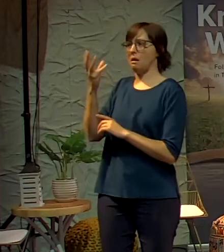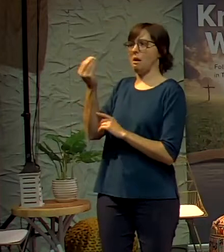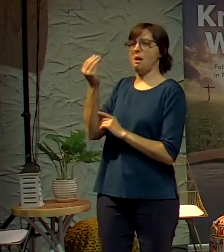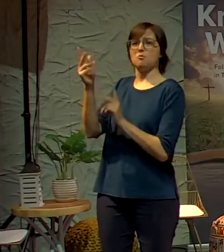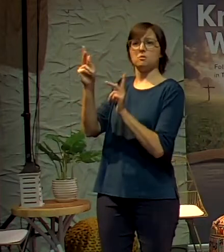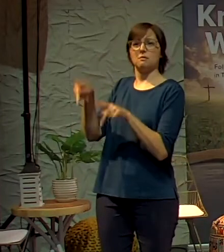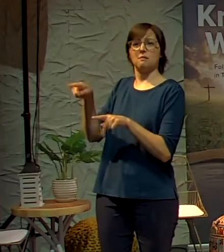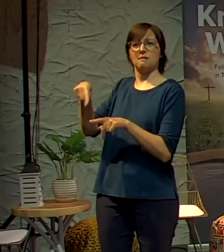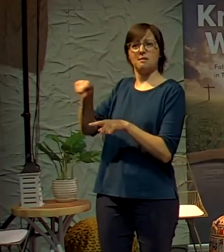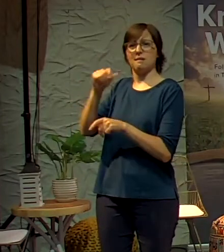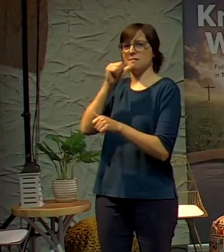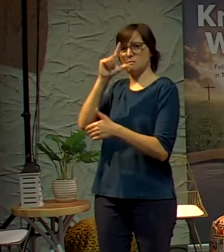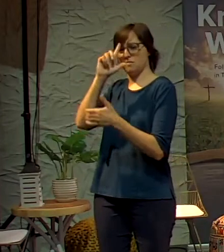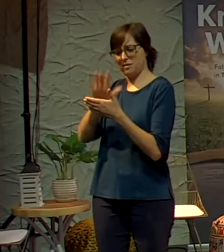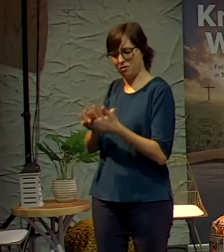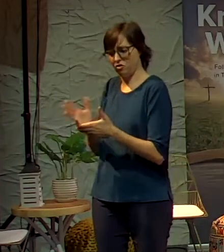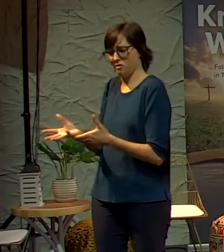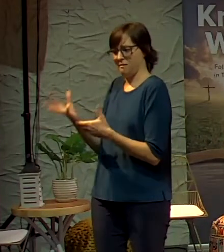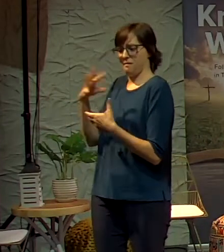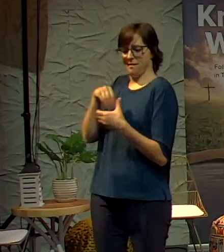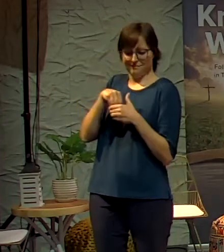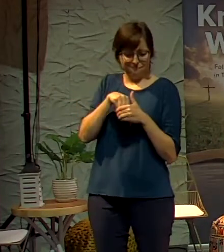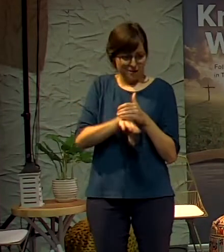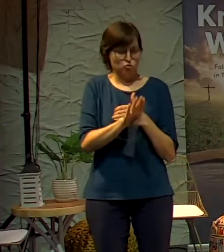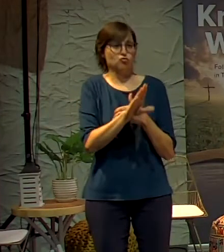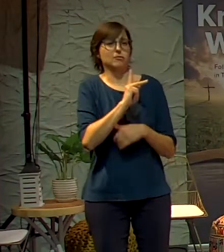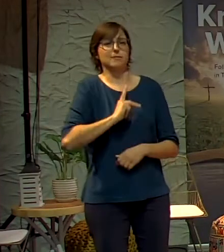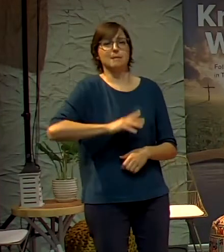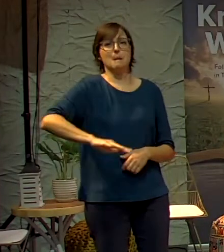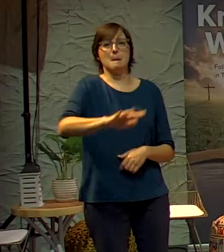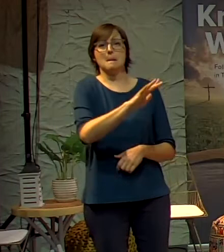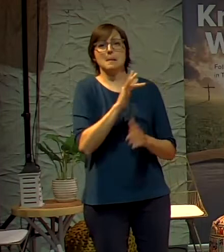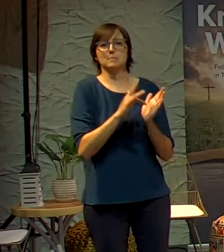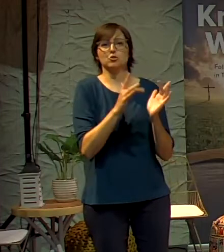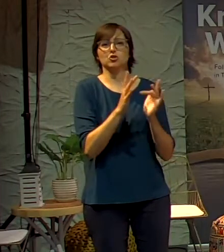who came into the kingdom, into the banquet hall of Jesus.